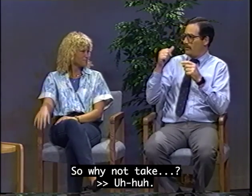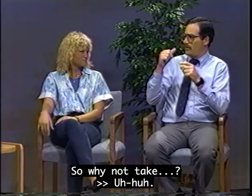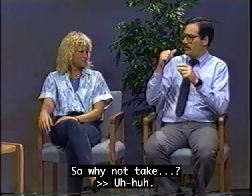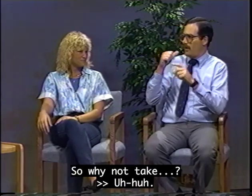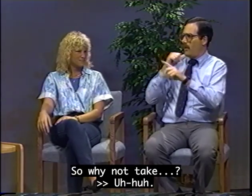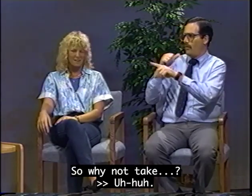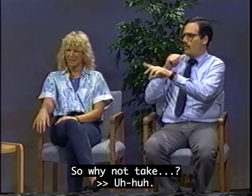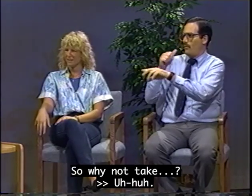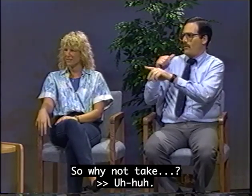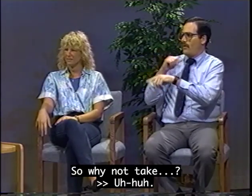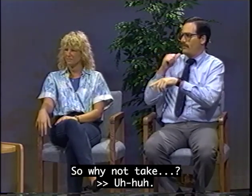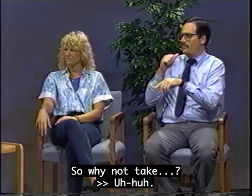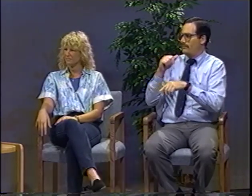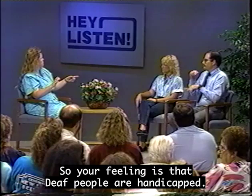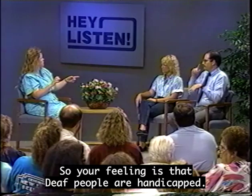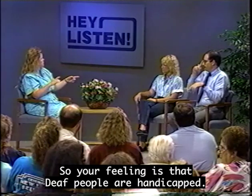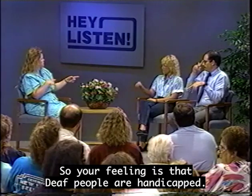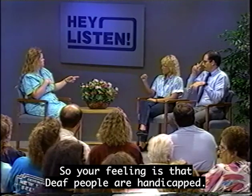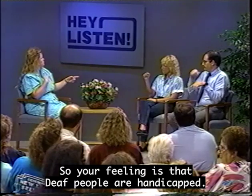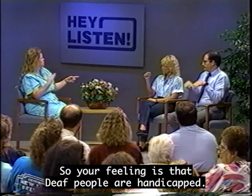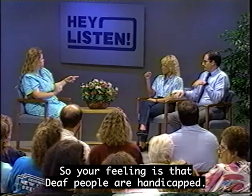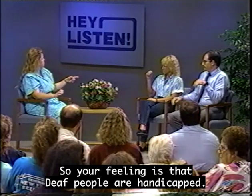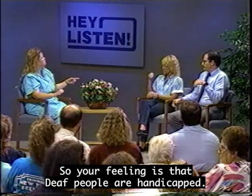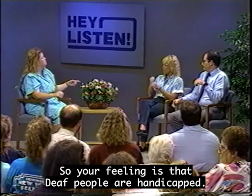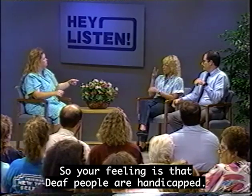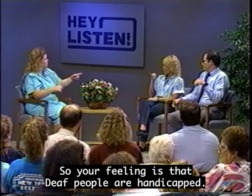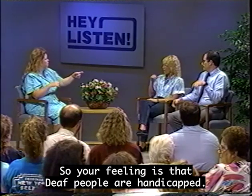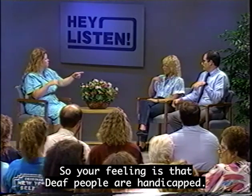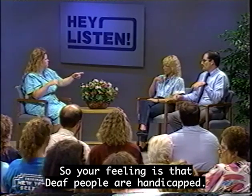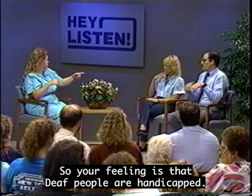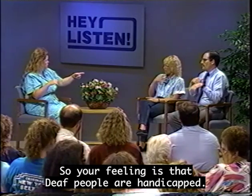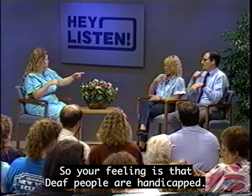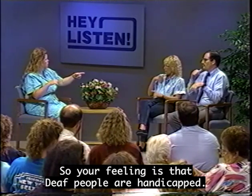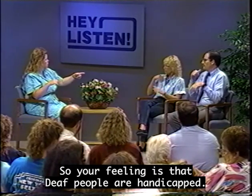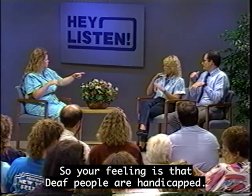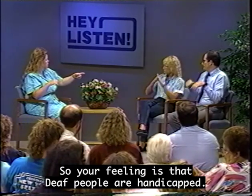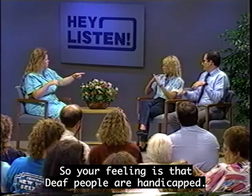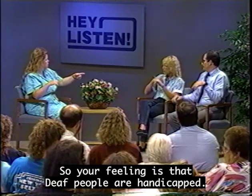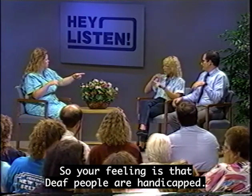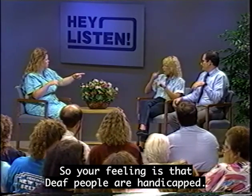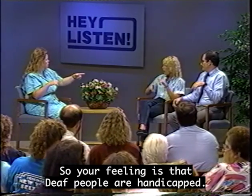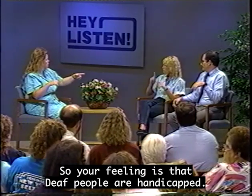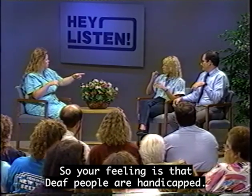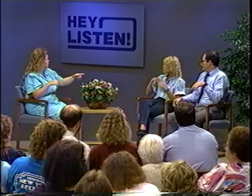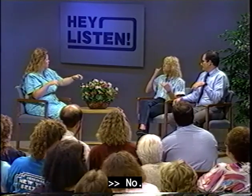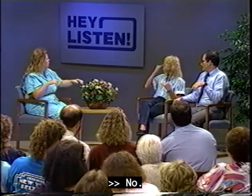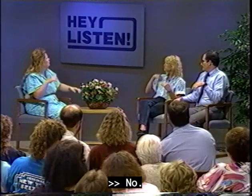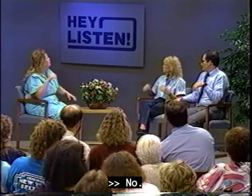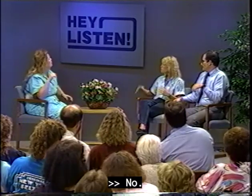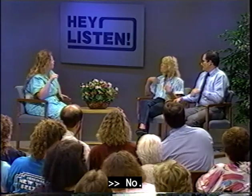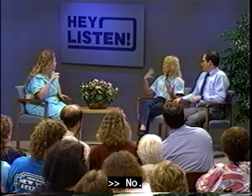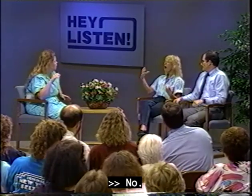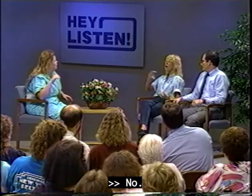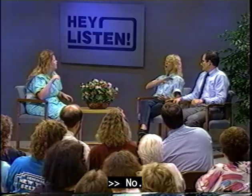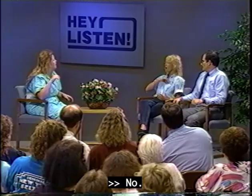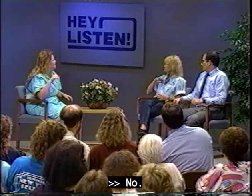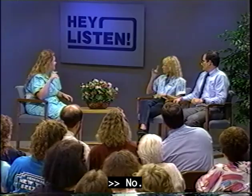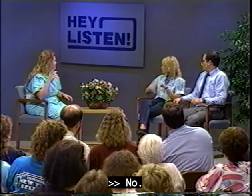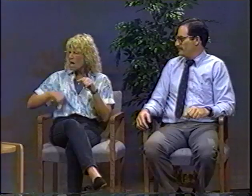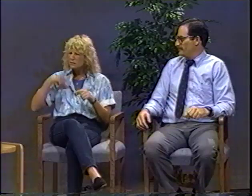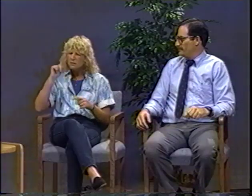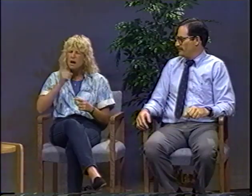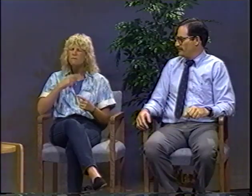why not take... Uh-huh. So your feeling is that deaf people are handicapped?